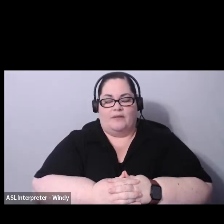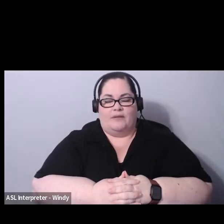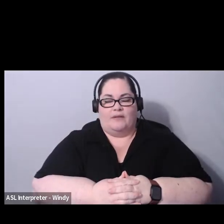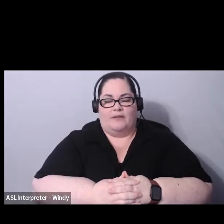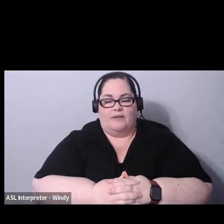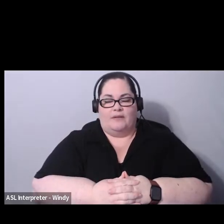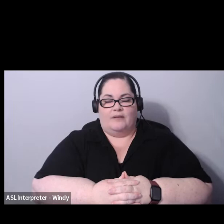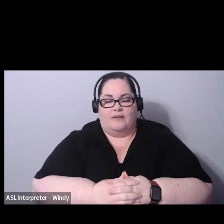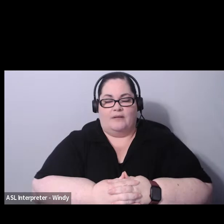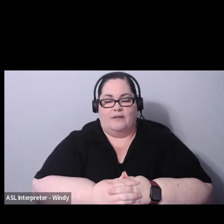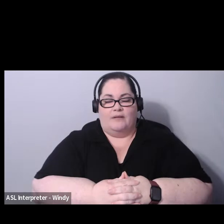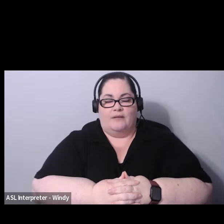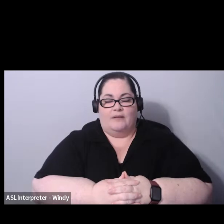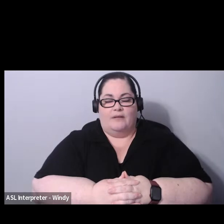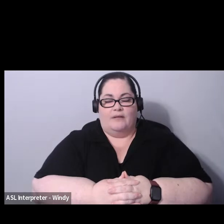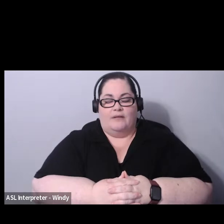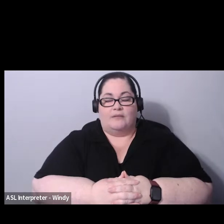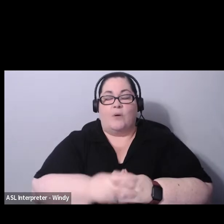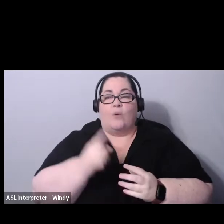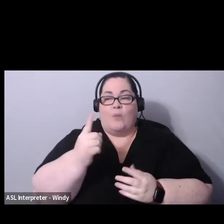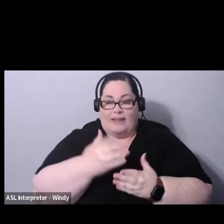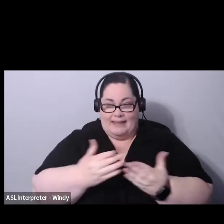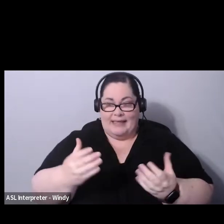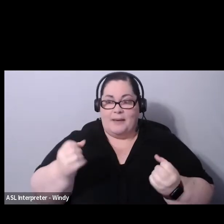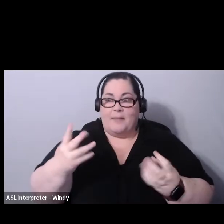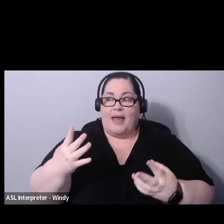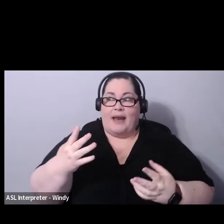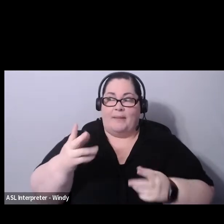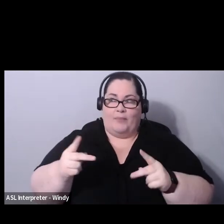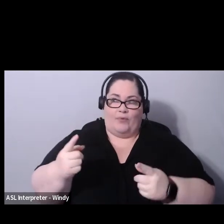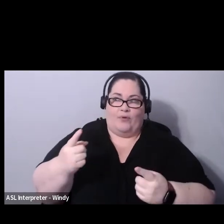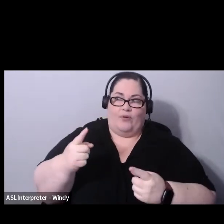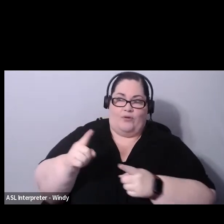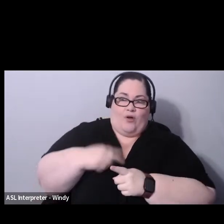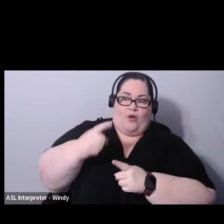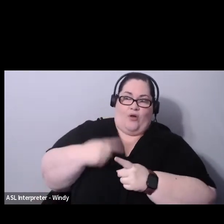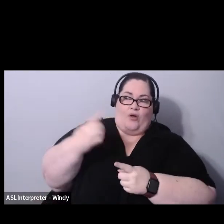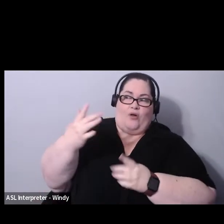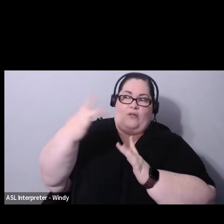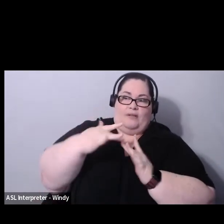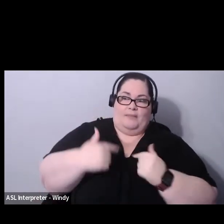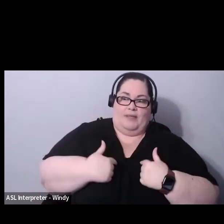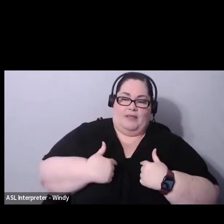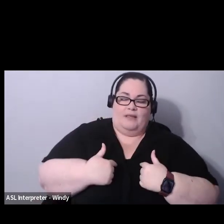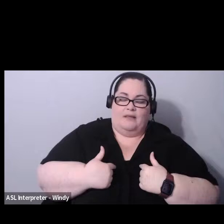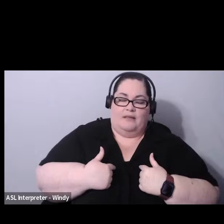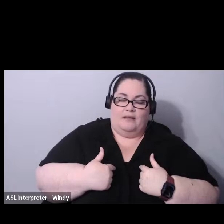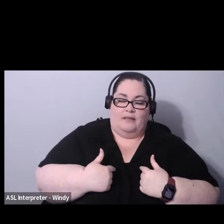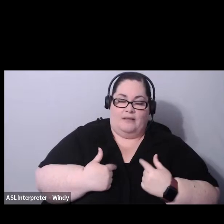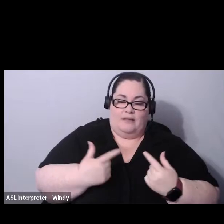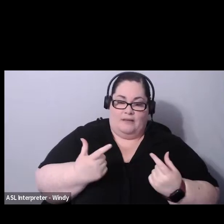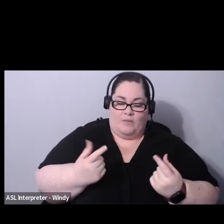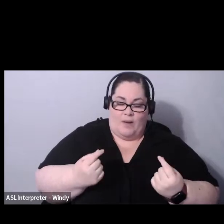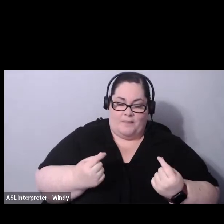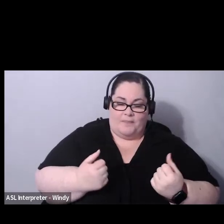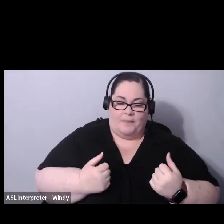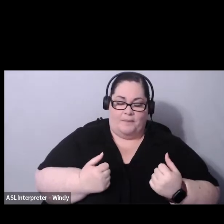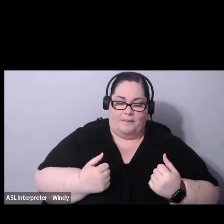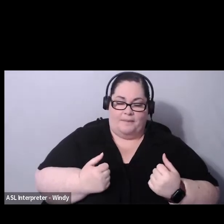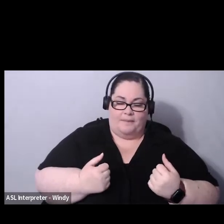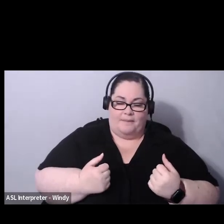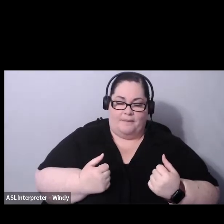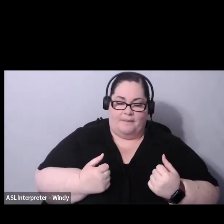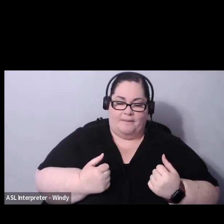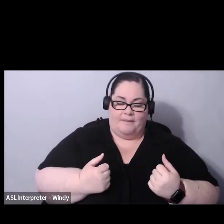I'm getting a lot of calls on too, especially, and one are for people who are going to